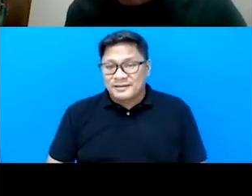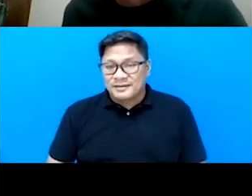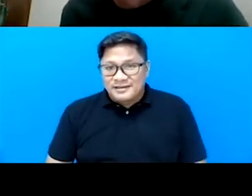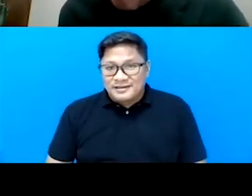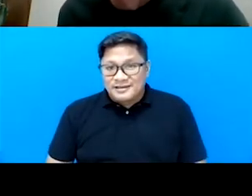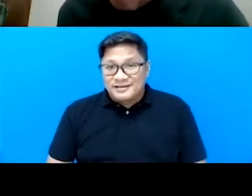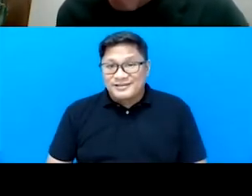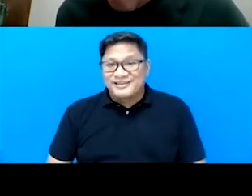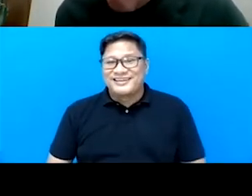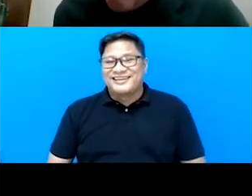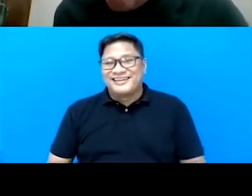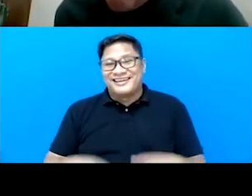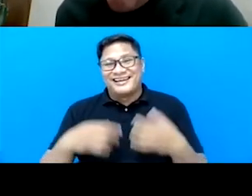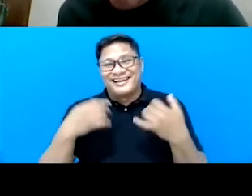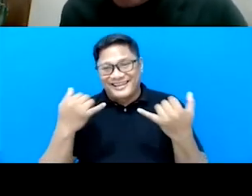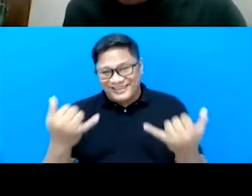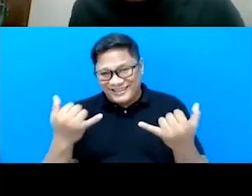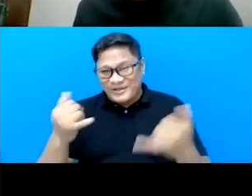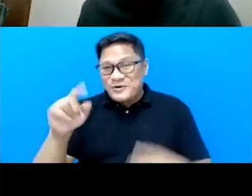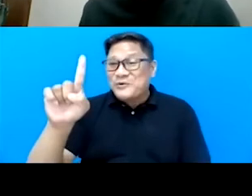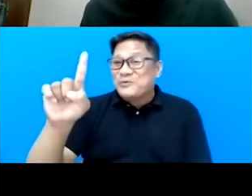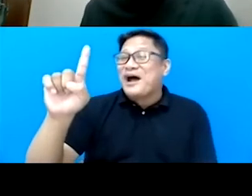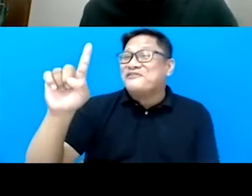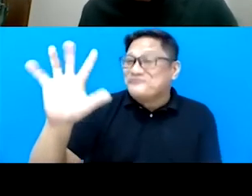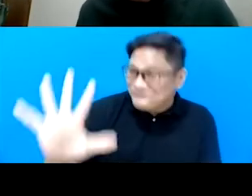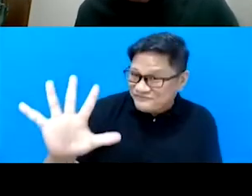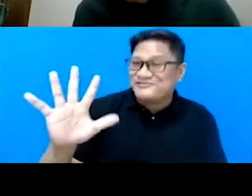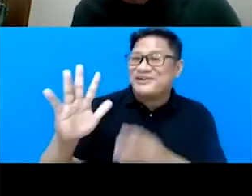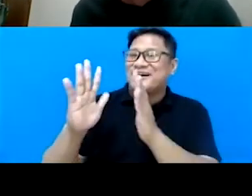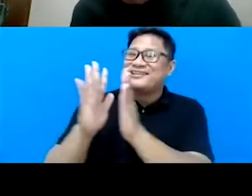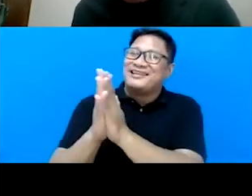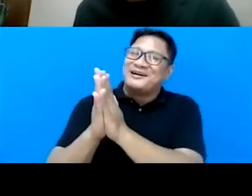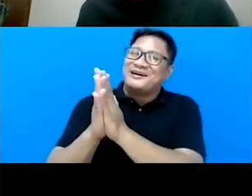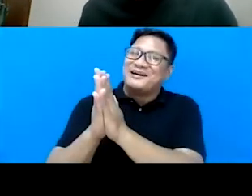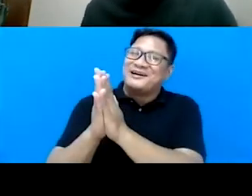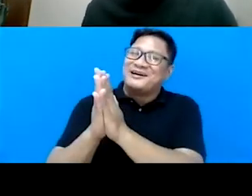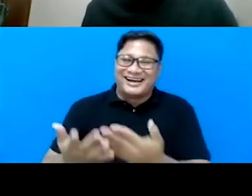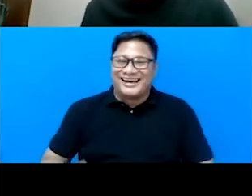So now Yay. 1/5 of the book.